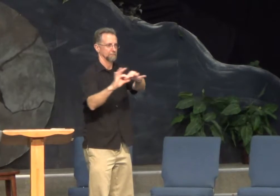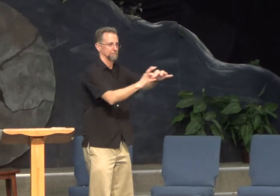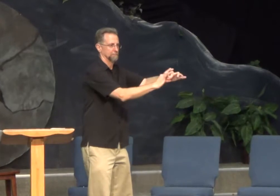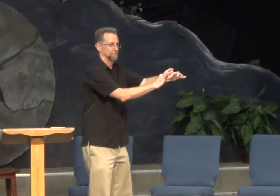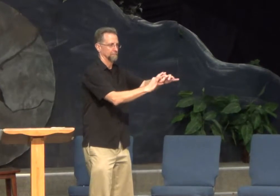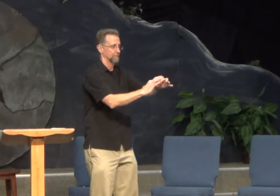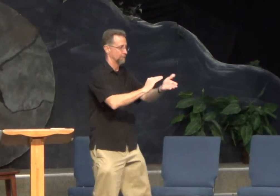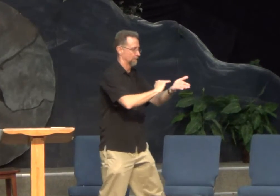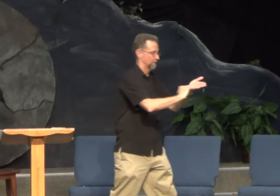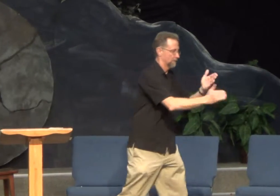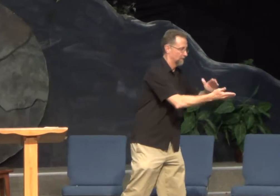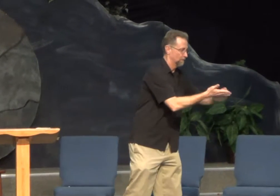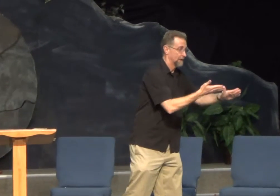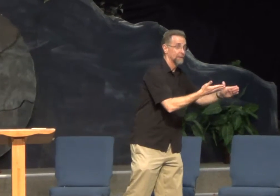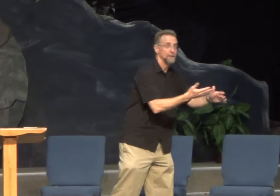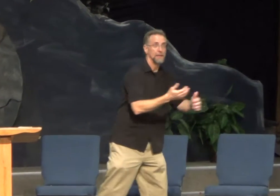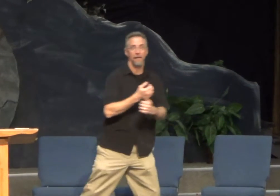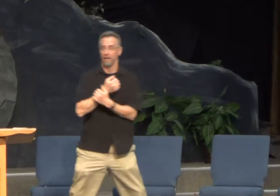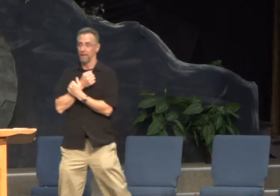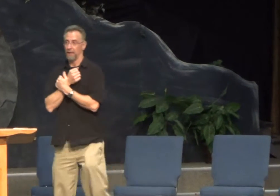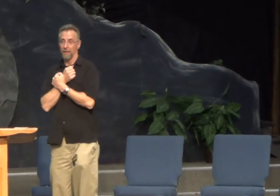We see the relationship between forgiveness.